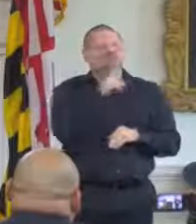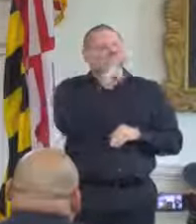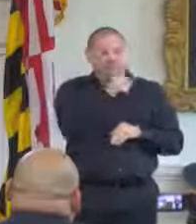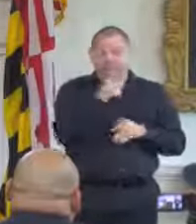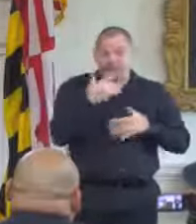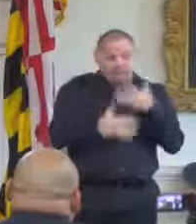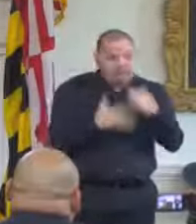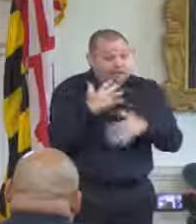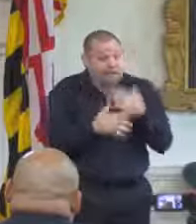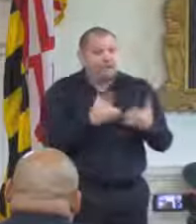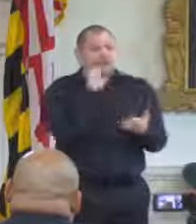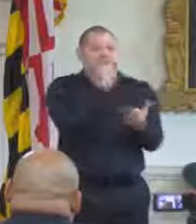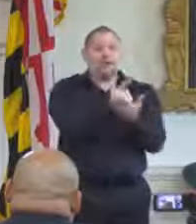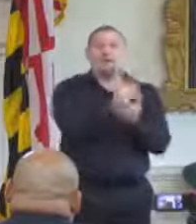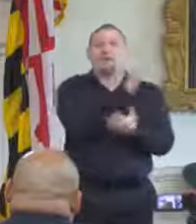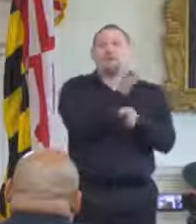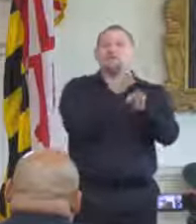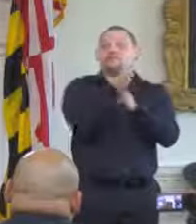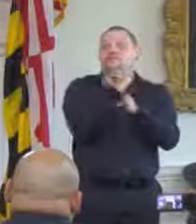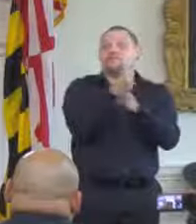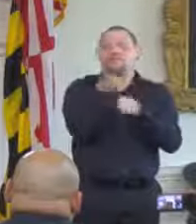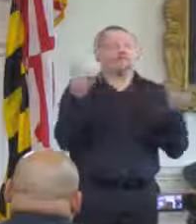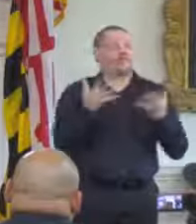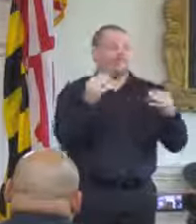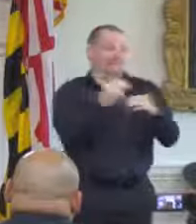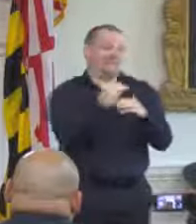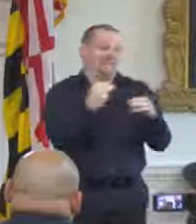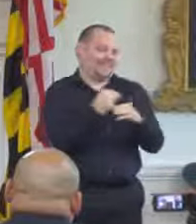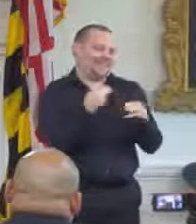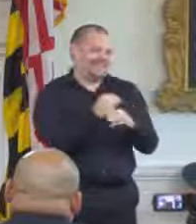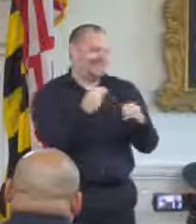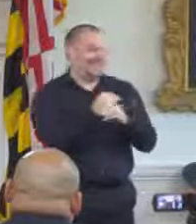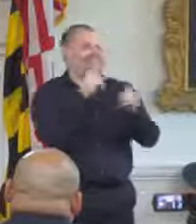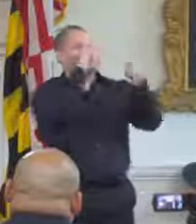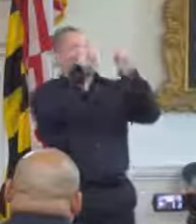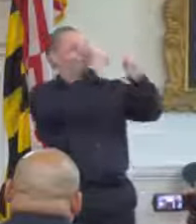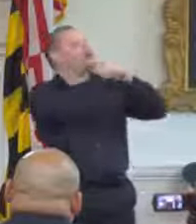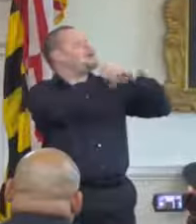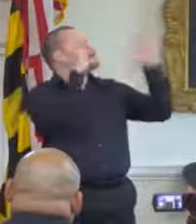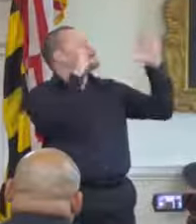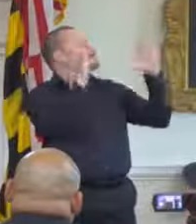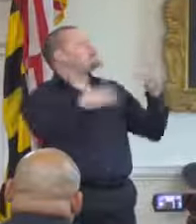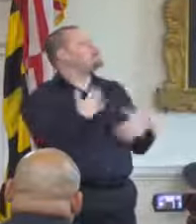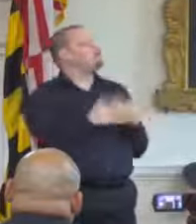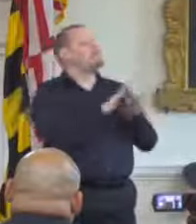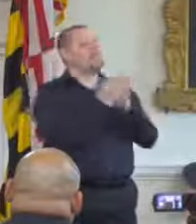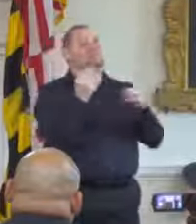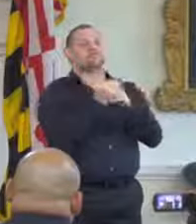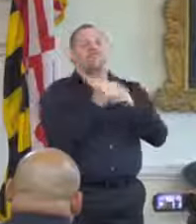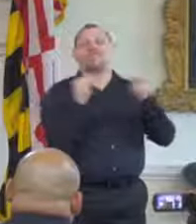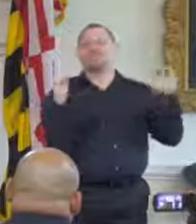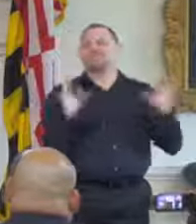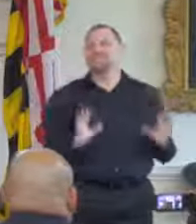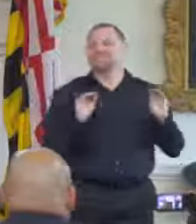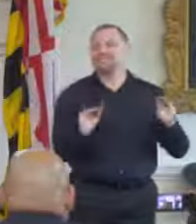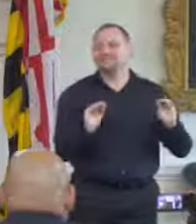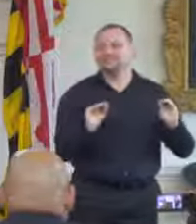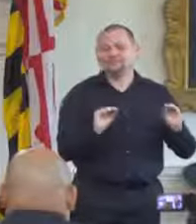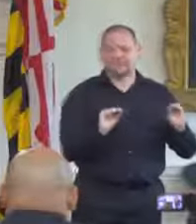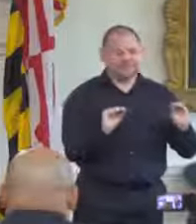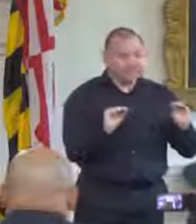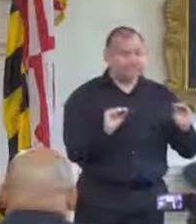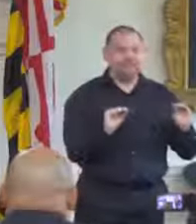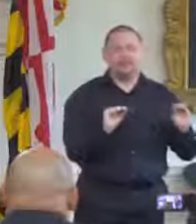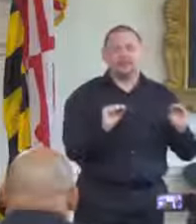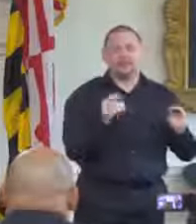graduated with a degree in mathematics with plans to become a math teacher. He told me earlier, just before we came out,